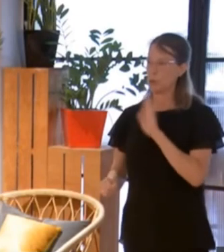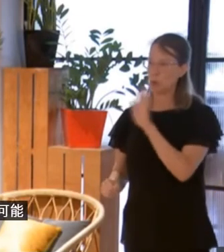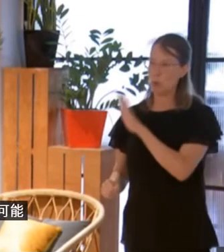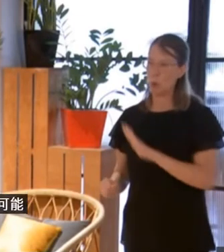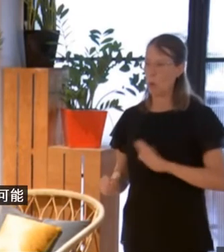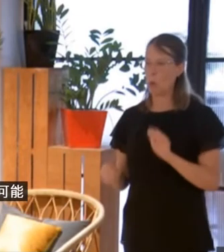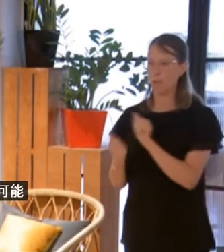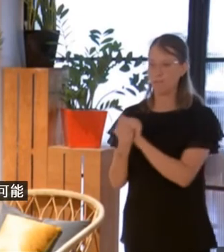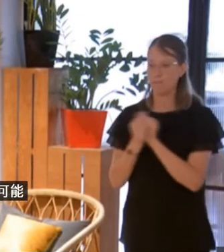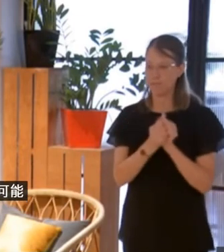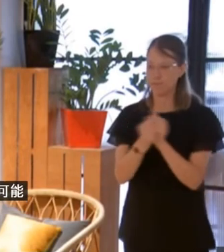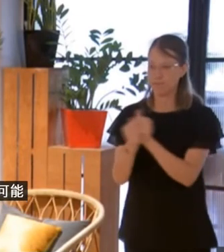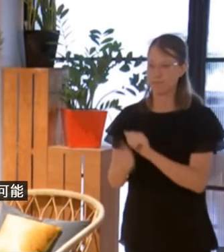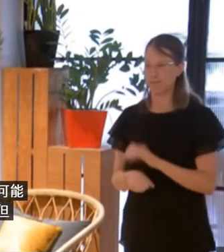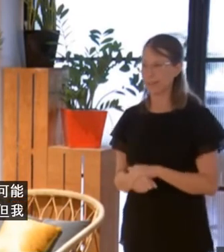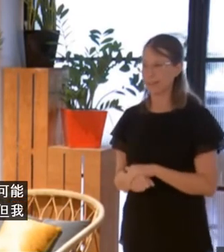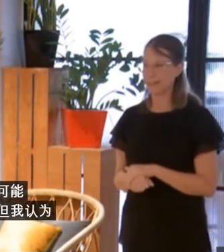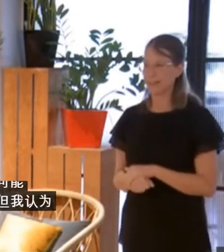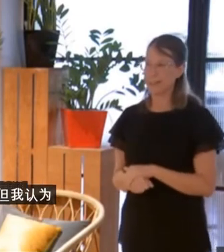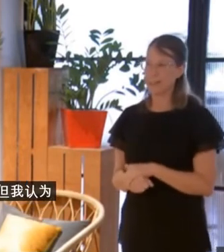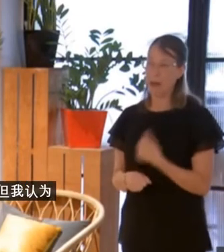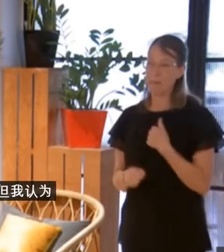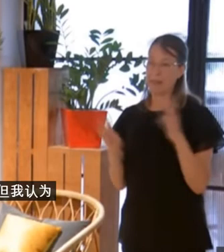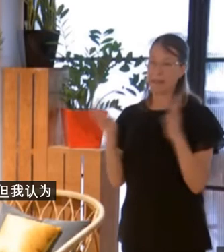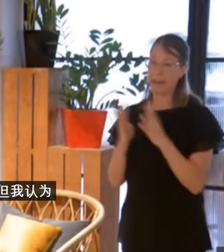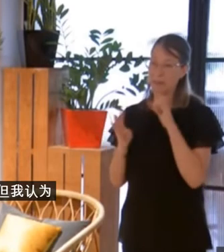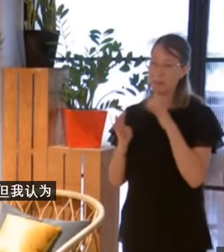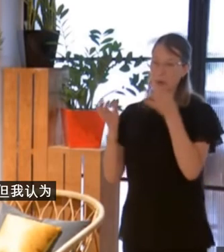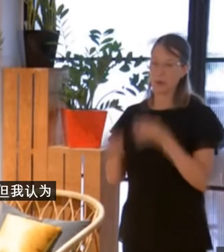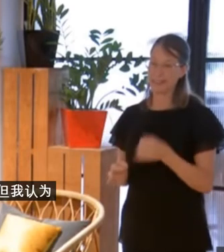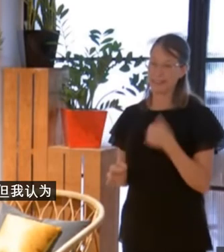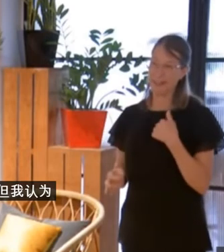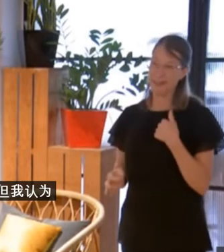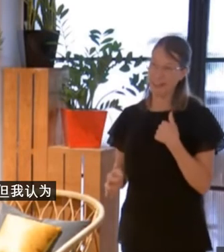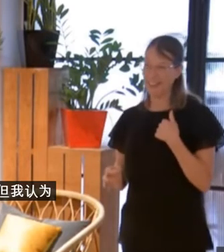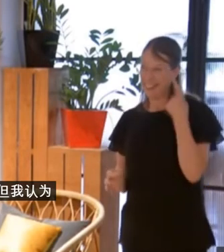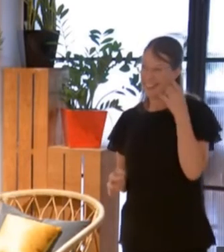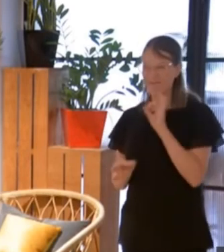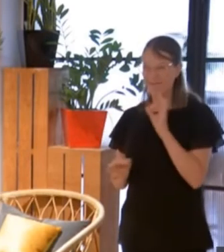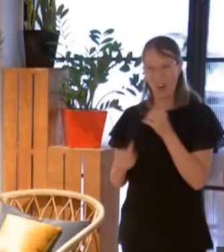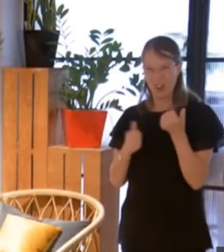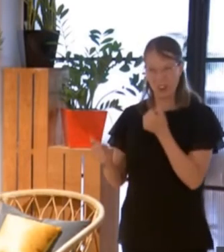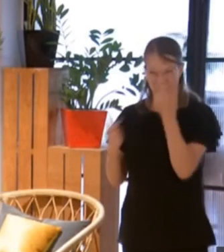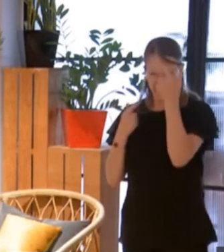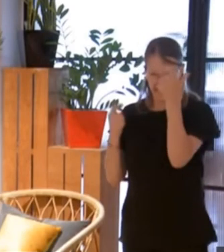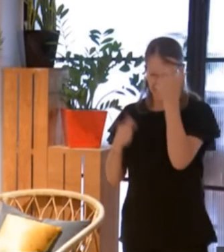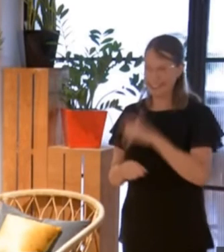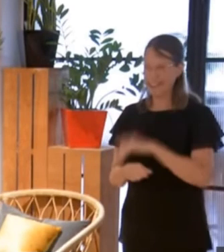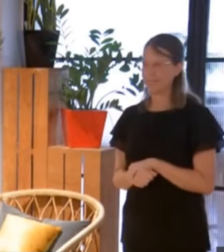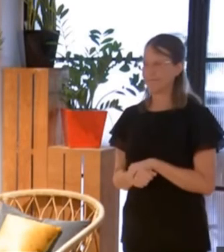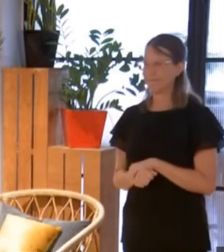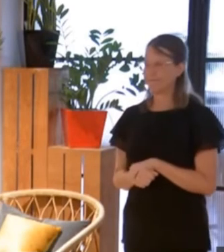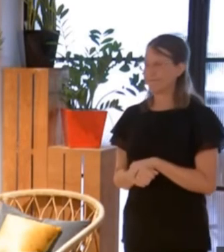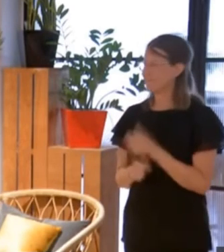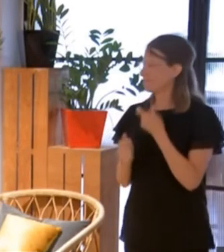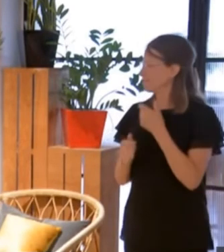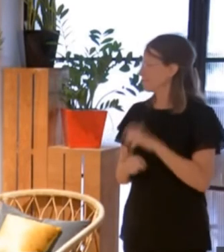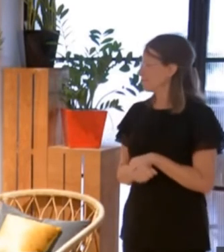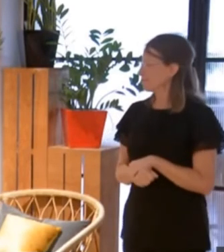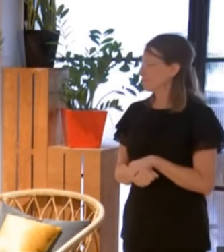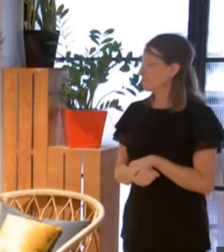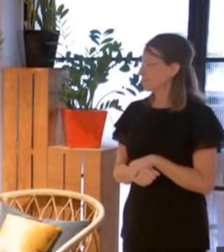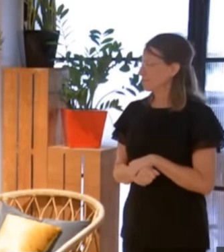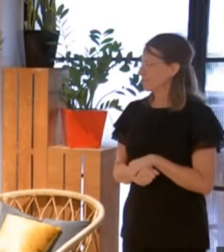Cabinet, but probably won't be advising that. I think the Treasury will be happy with it. Ask a couple of questions. Thanks, everybody. The panel about Yeah, I think so. That'd be